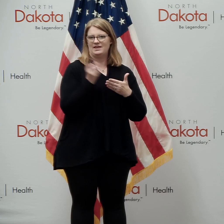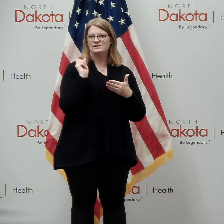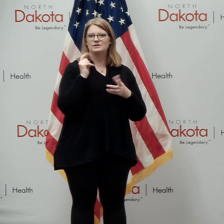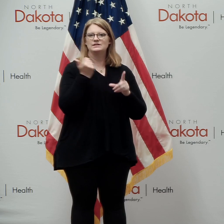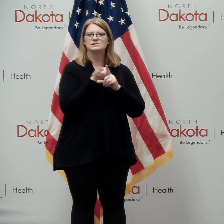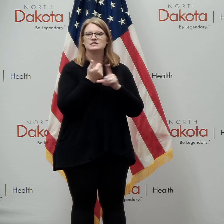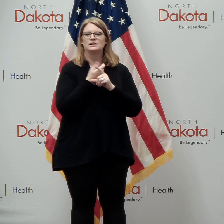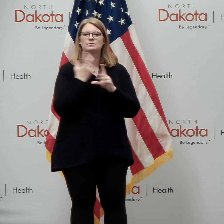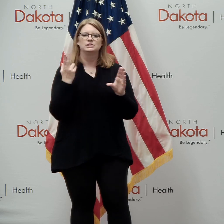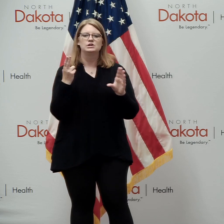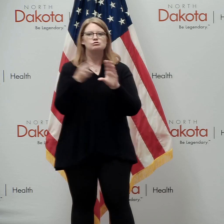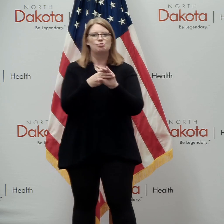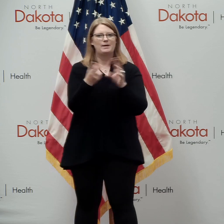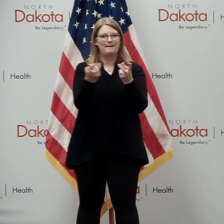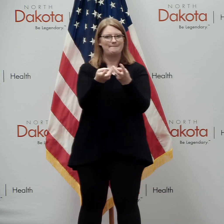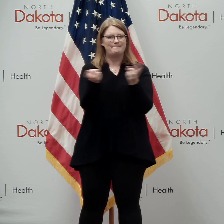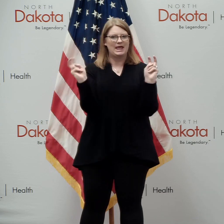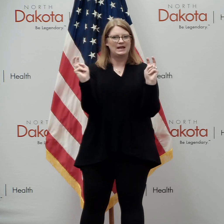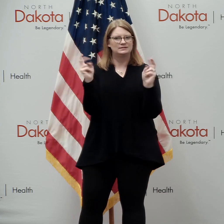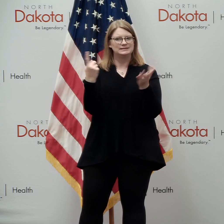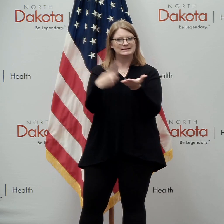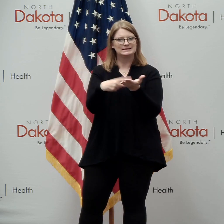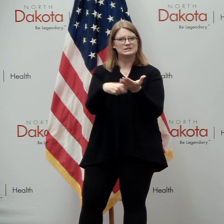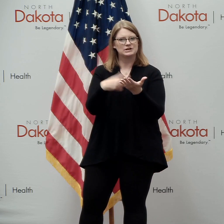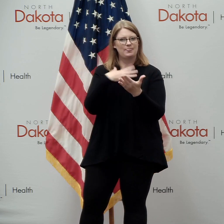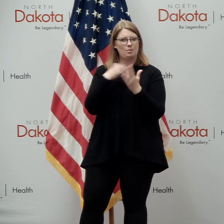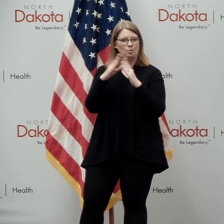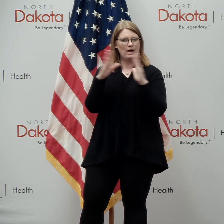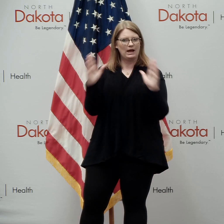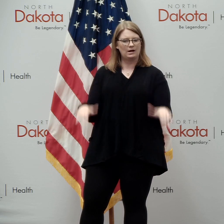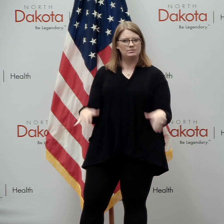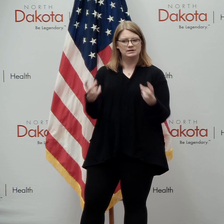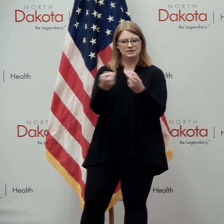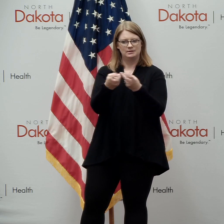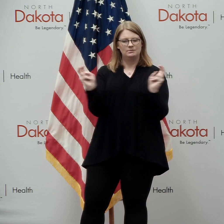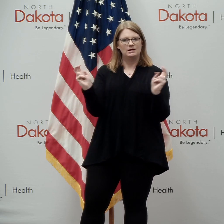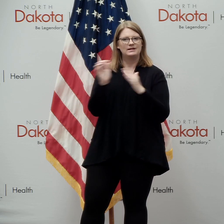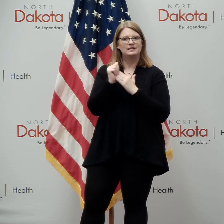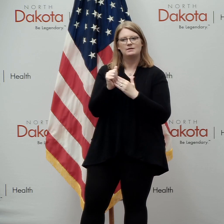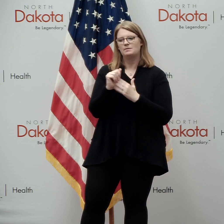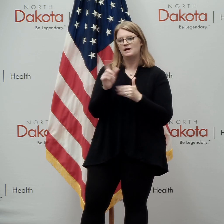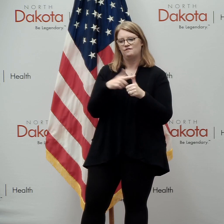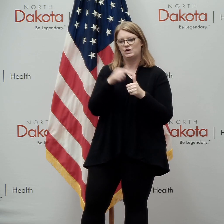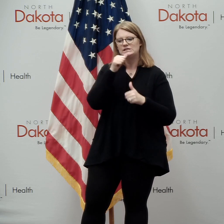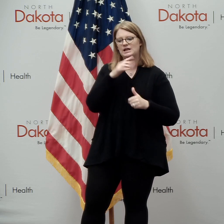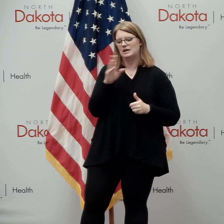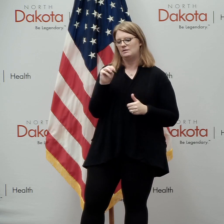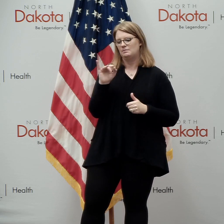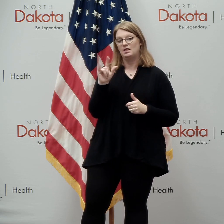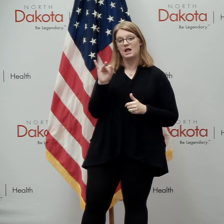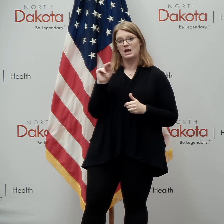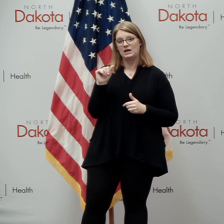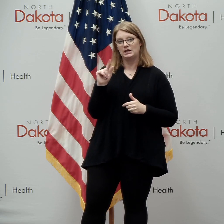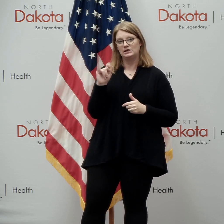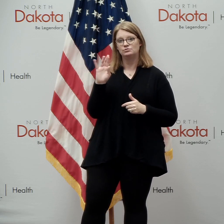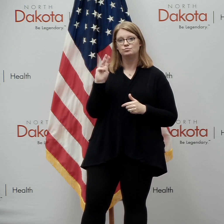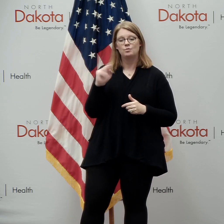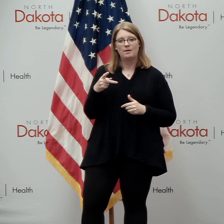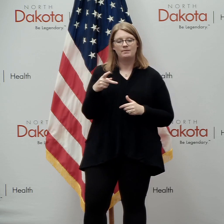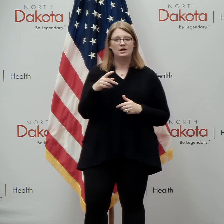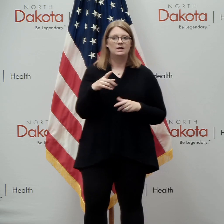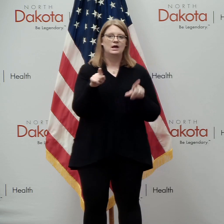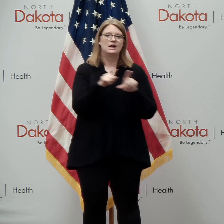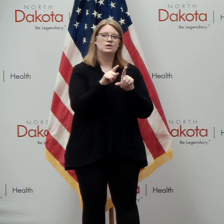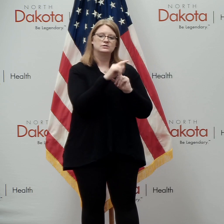a panel discussion at the White House. The panel was led by First Lady Melania Trump and the drug czar Jim